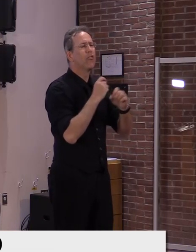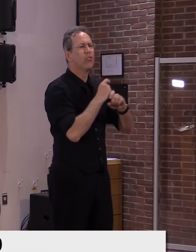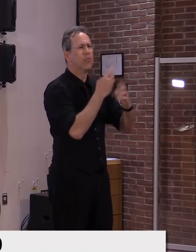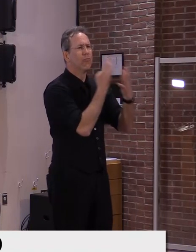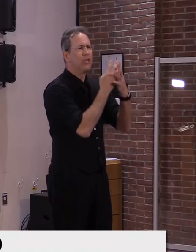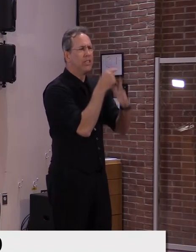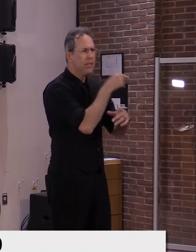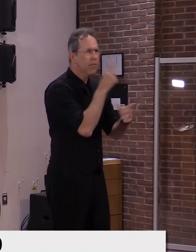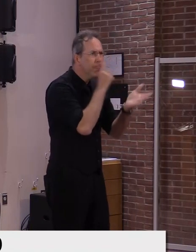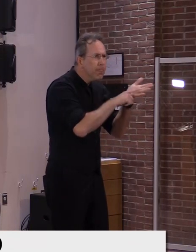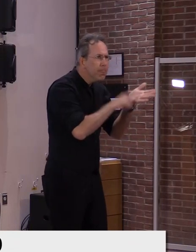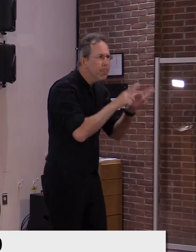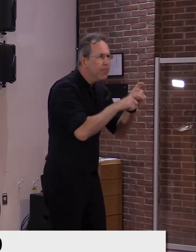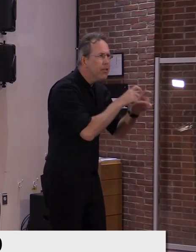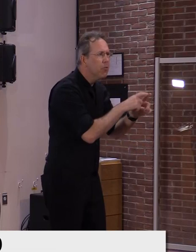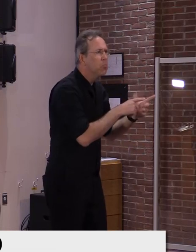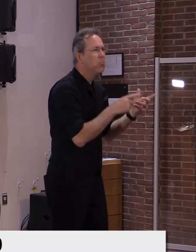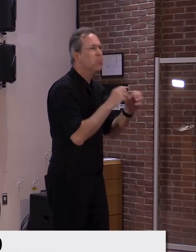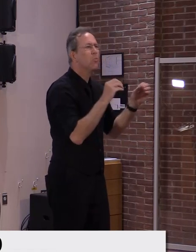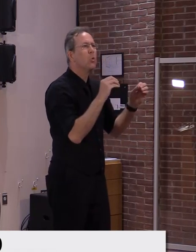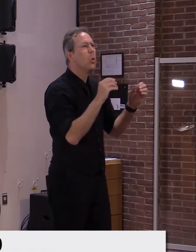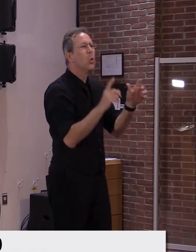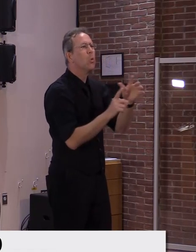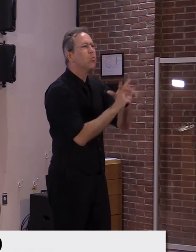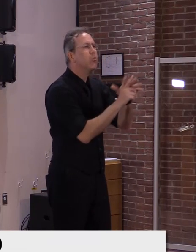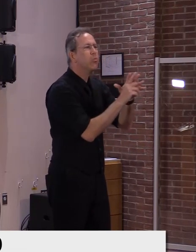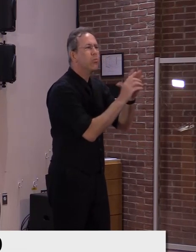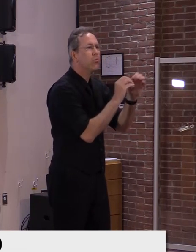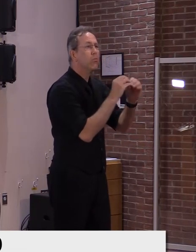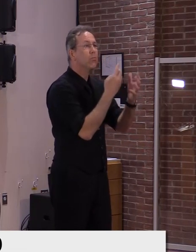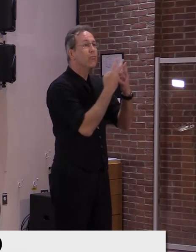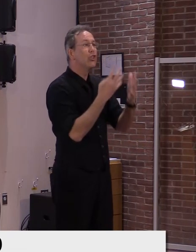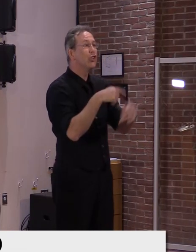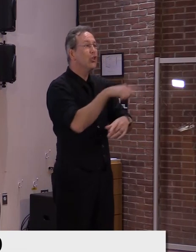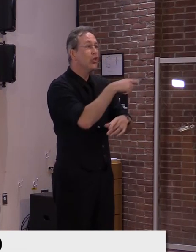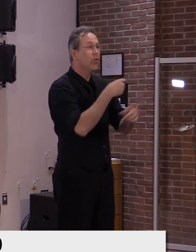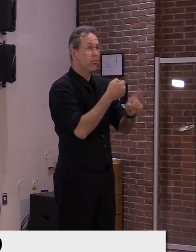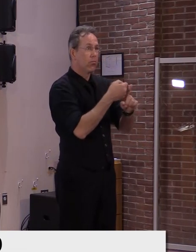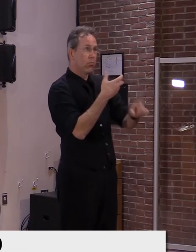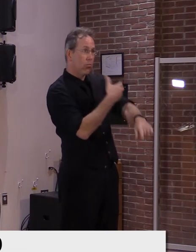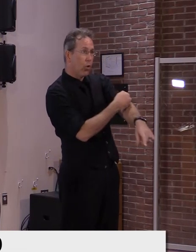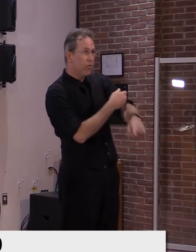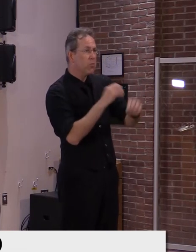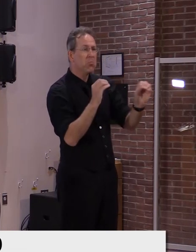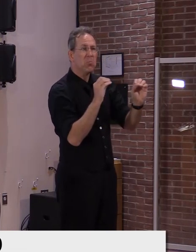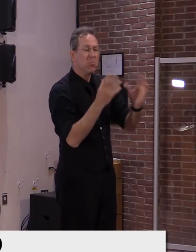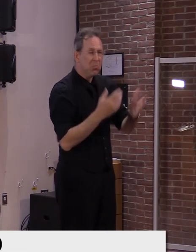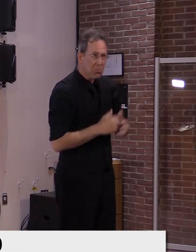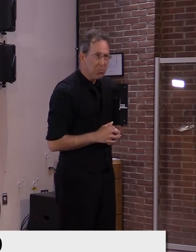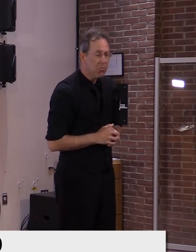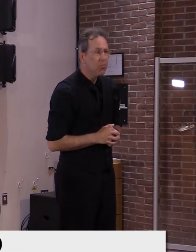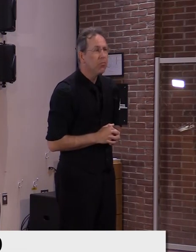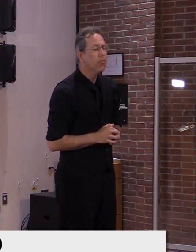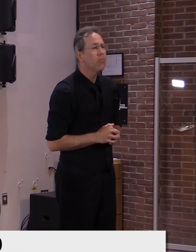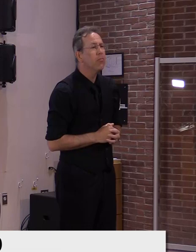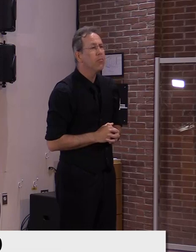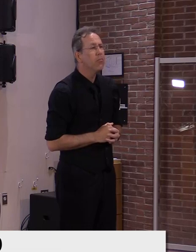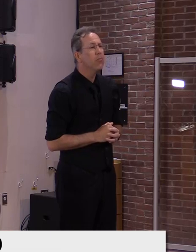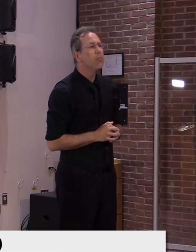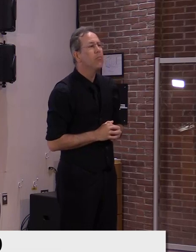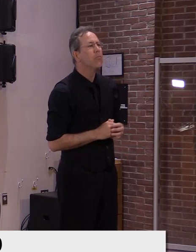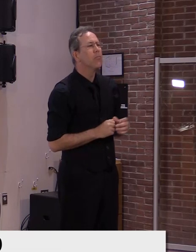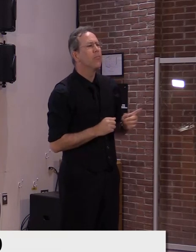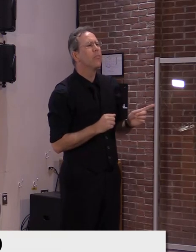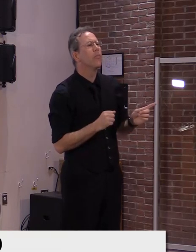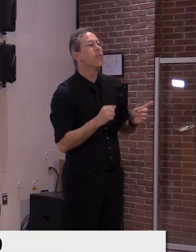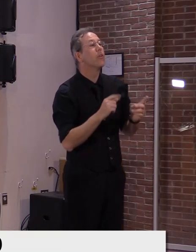of COVID-19. With those that have been medically cleared and this new round of testing results, that means that this